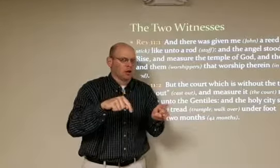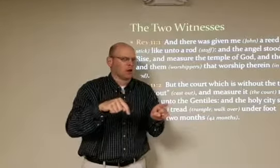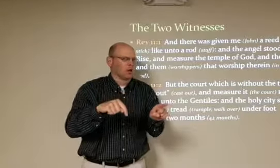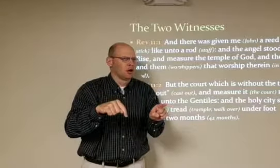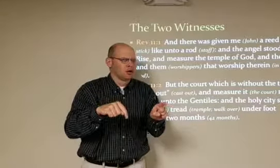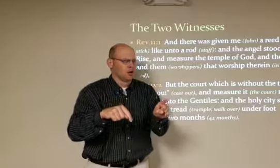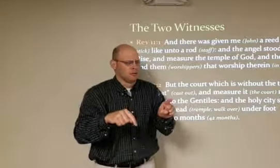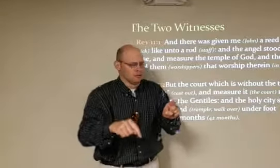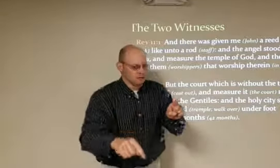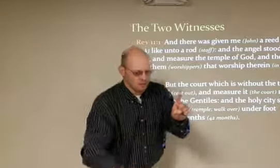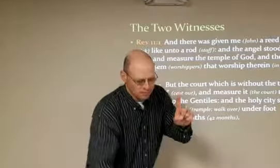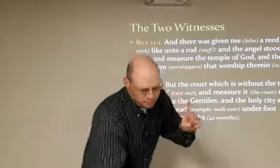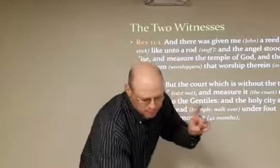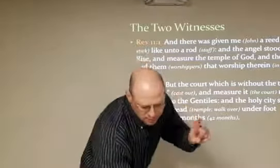Specifically talking about the court.